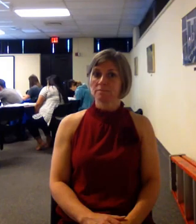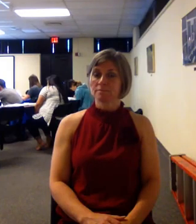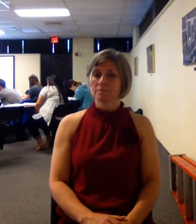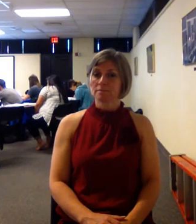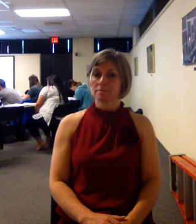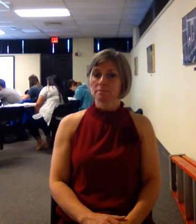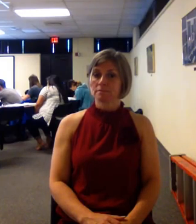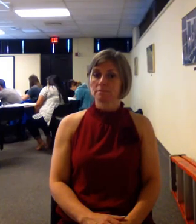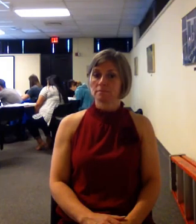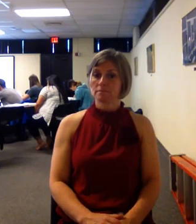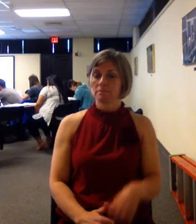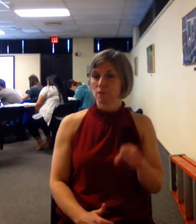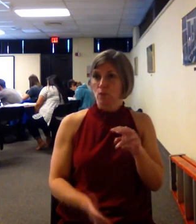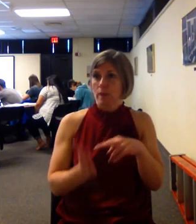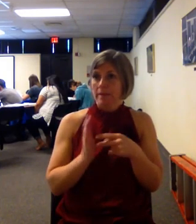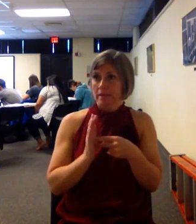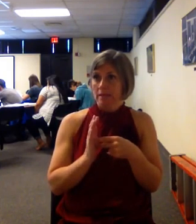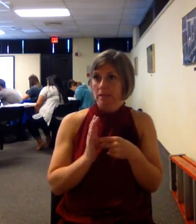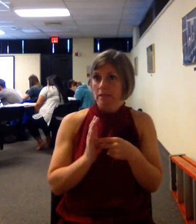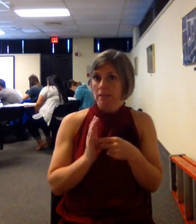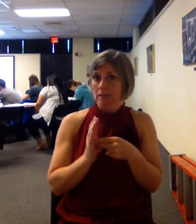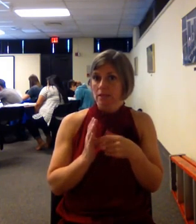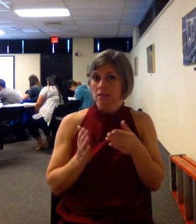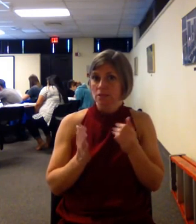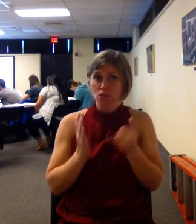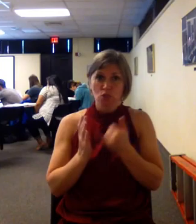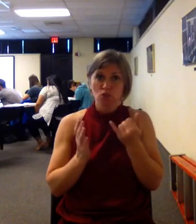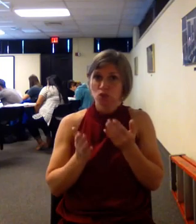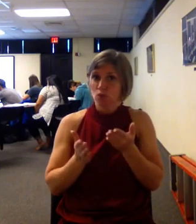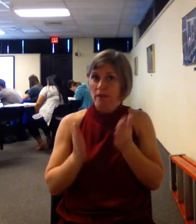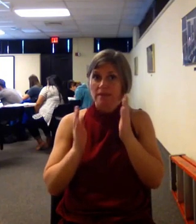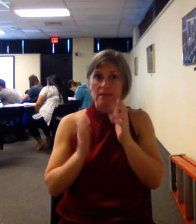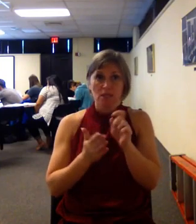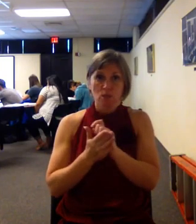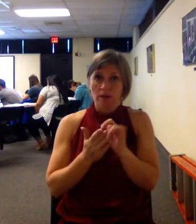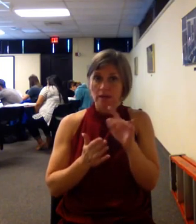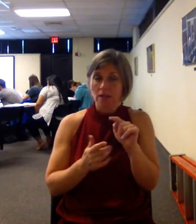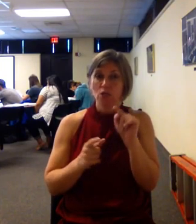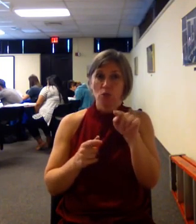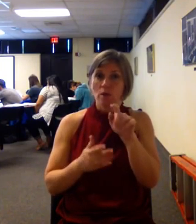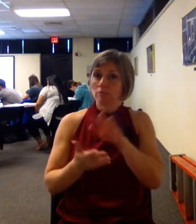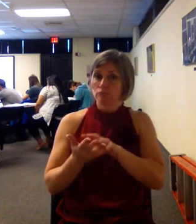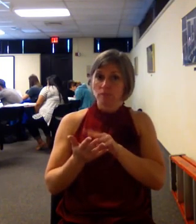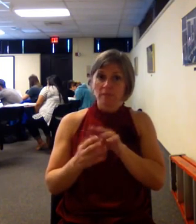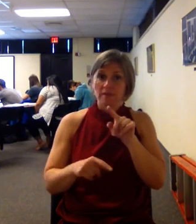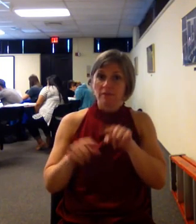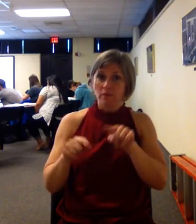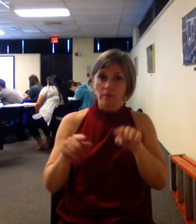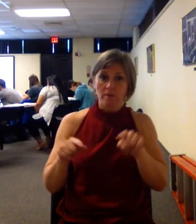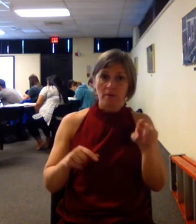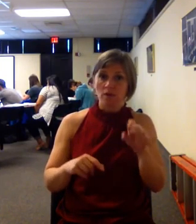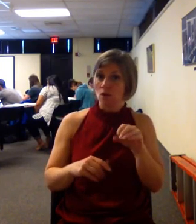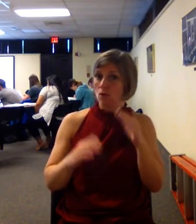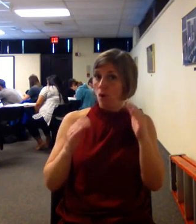So, I mean, this is just simply, the way he's writing this, you're just simply plugging in the variables. So hopefully that wouldn't be